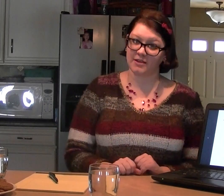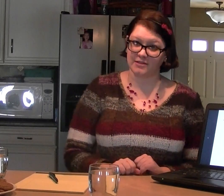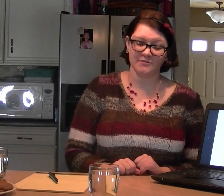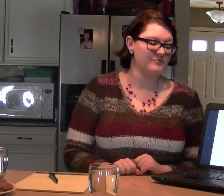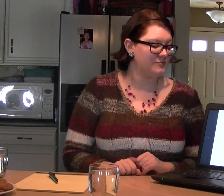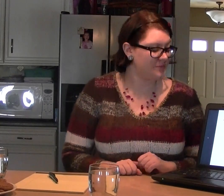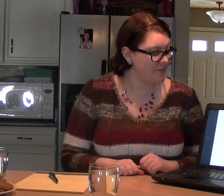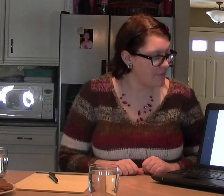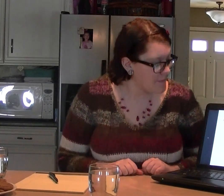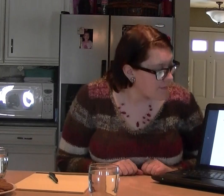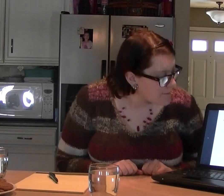yellow.